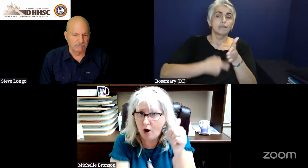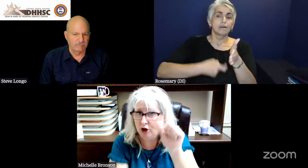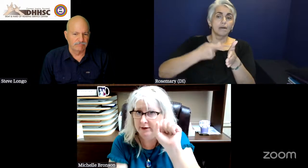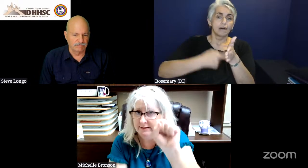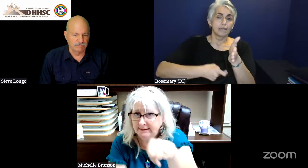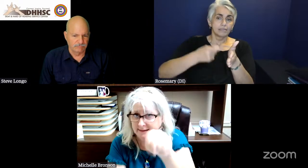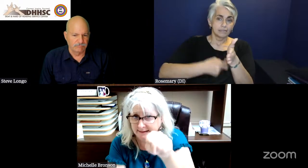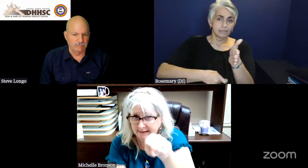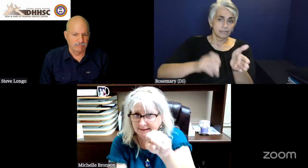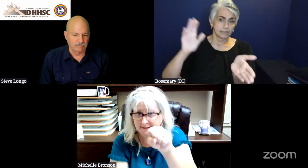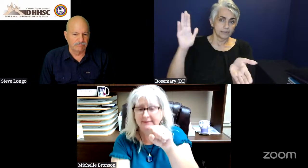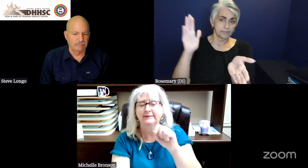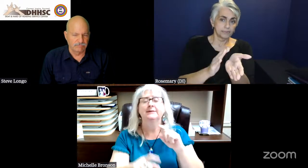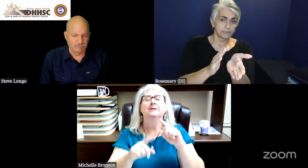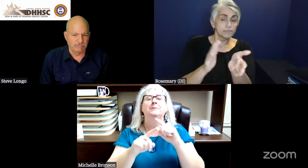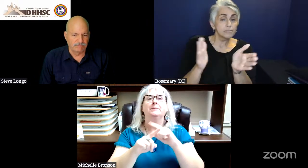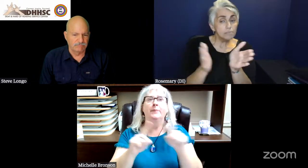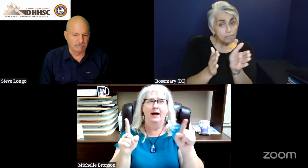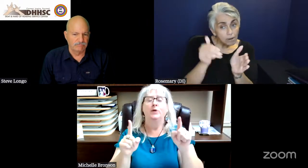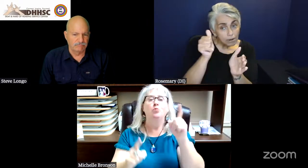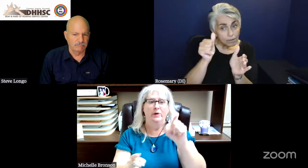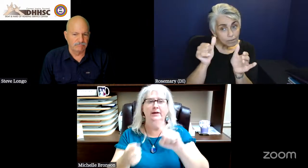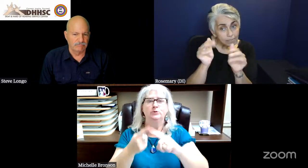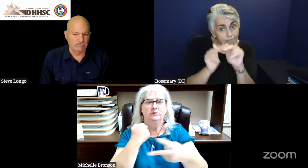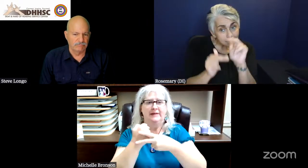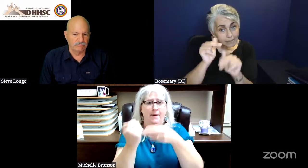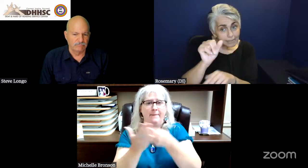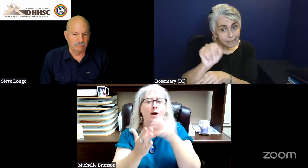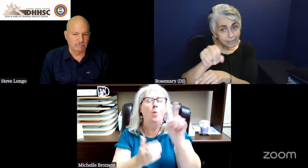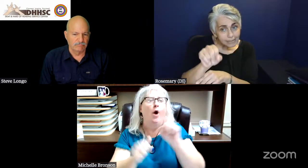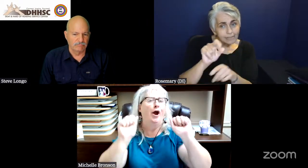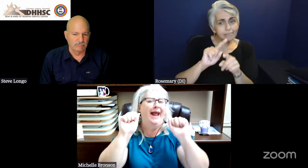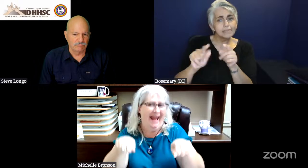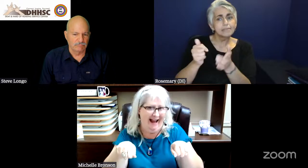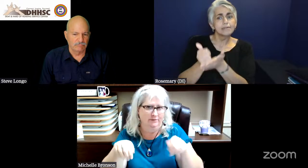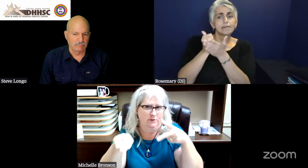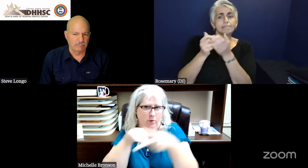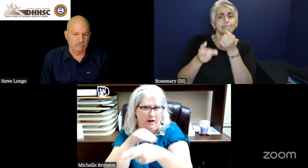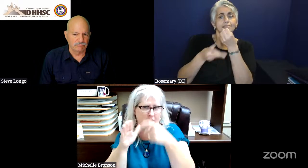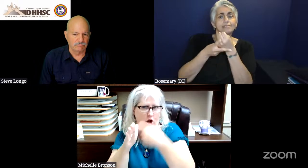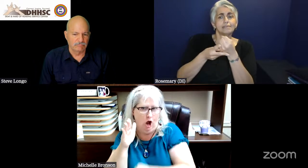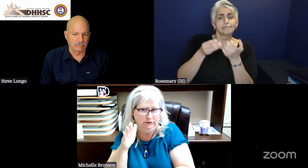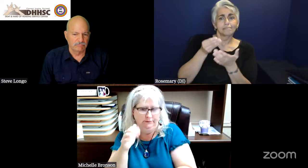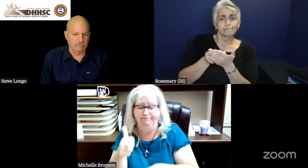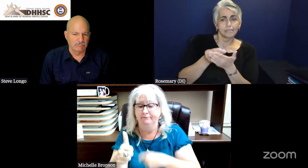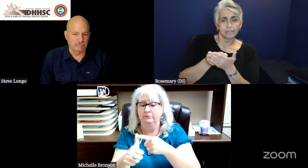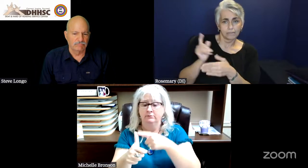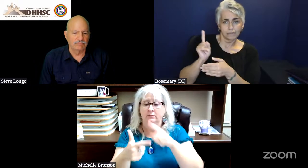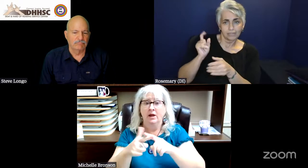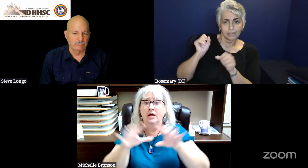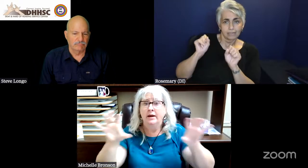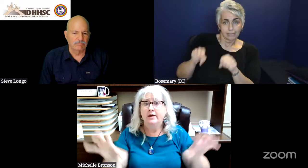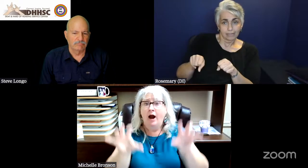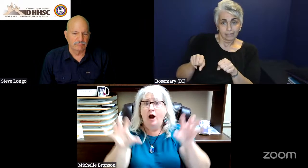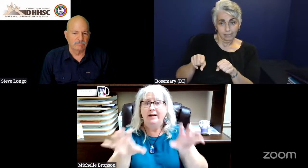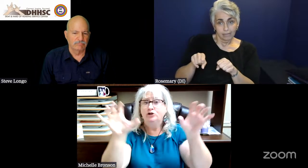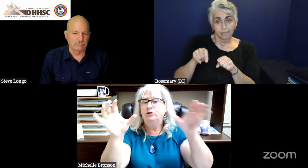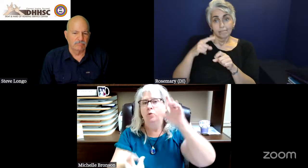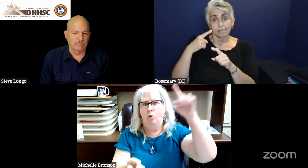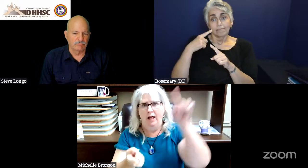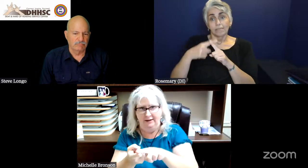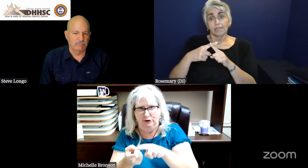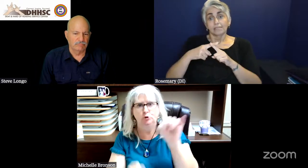the junior exhibit because of the cost. It's a building, I think it's a junior exhibit